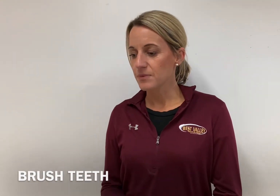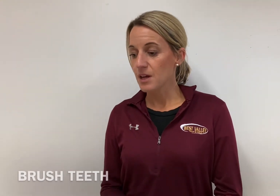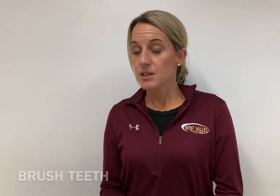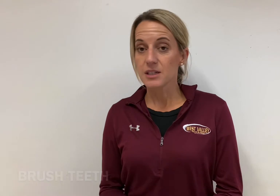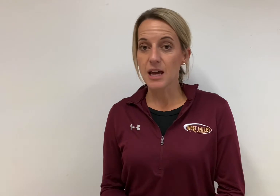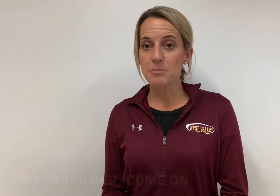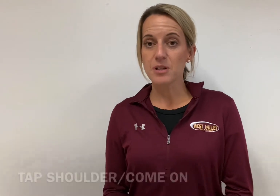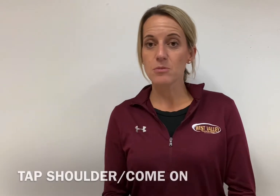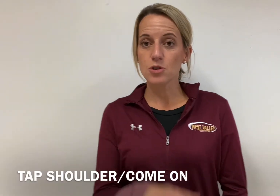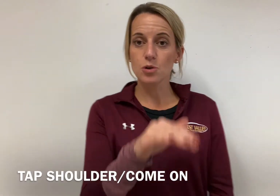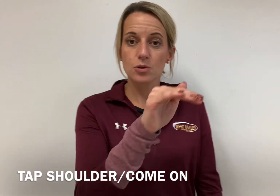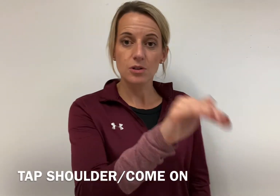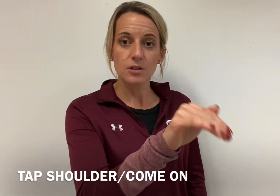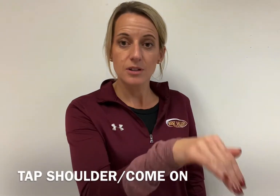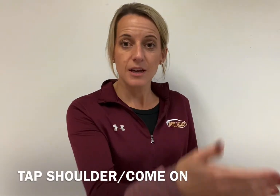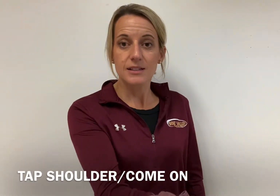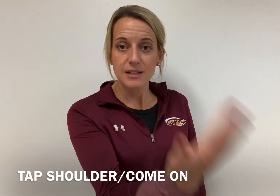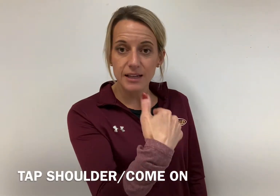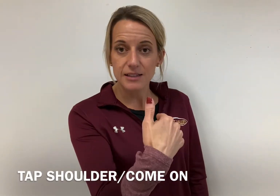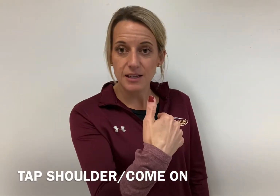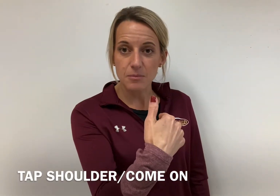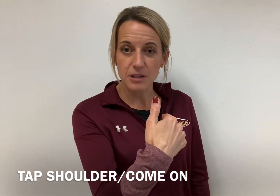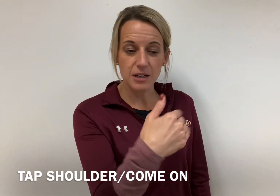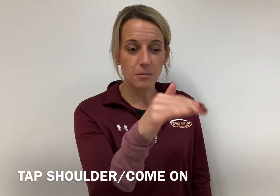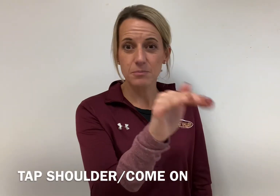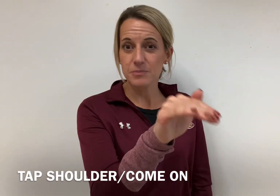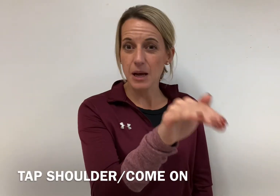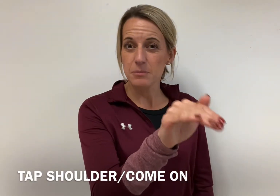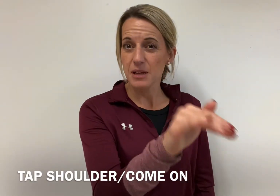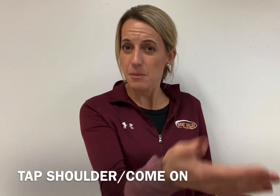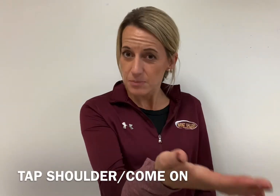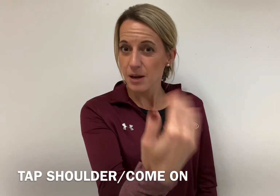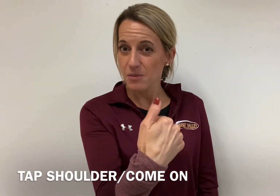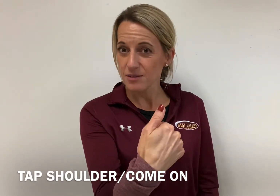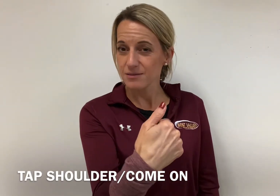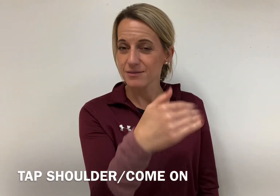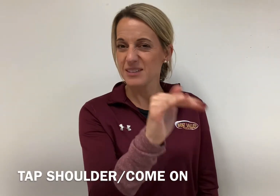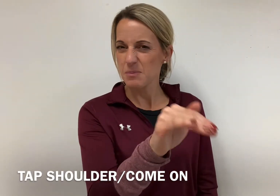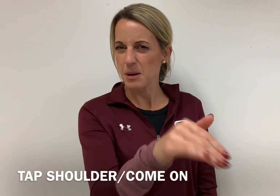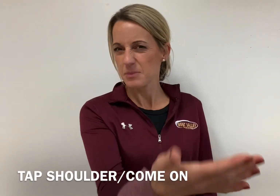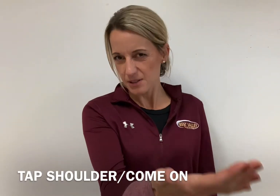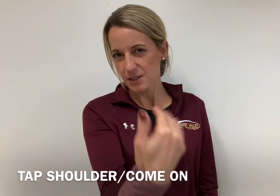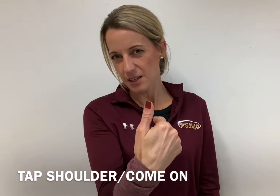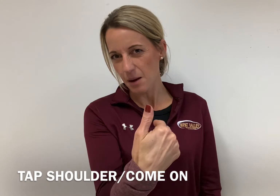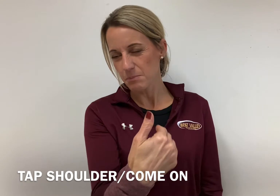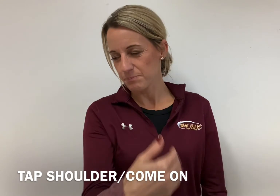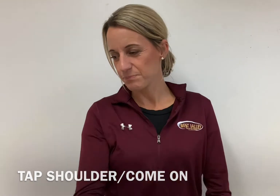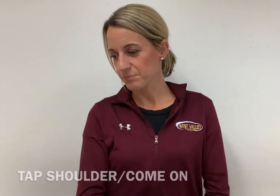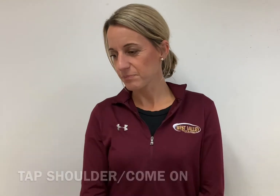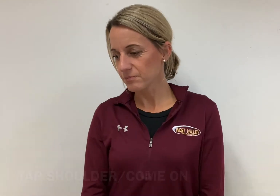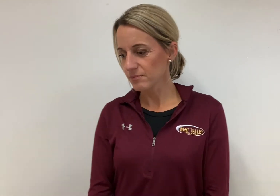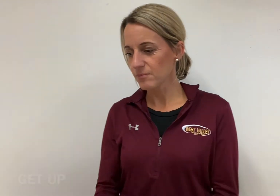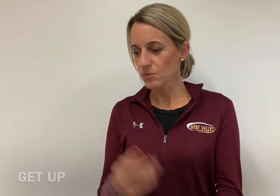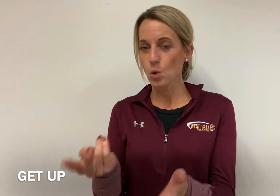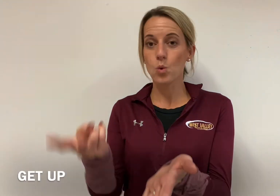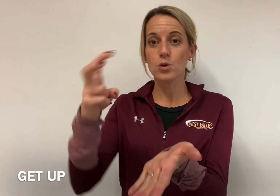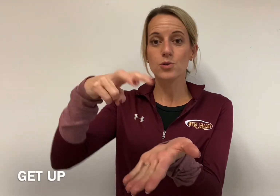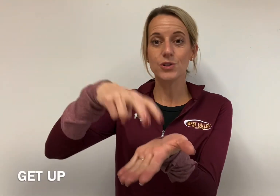To tap someone's shoulder and say, it's time to get up, tap, tap, come on, tap, tap, to get up, or to get